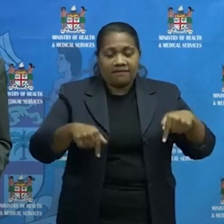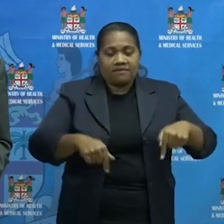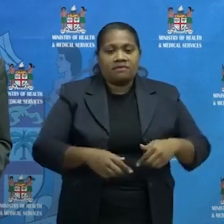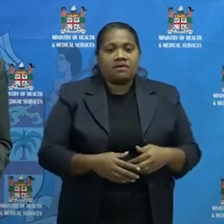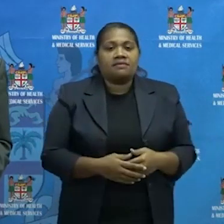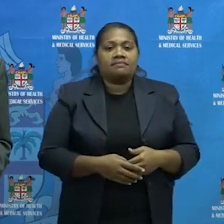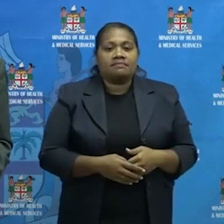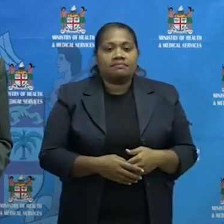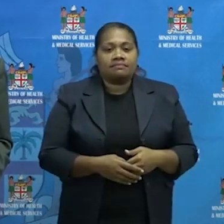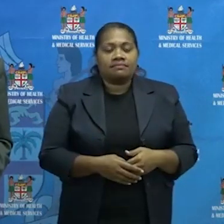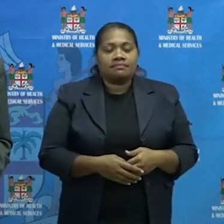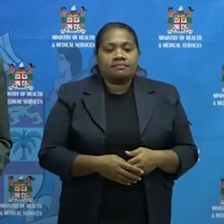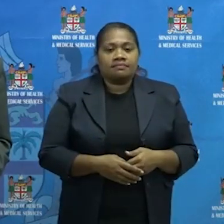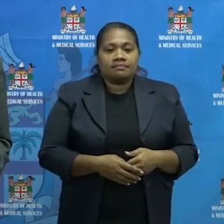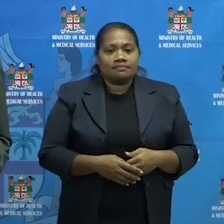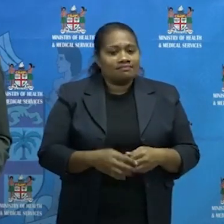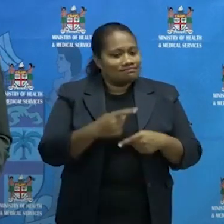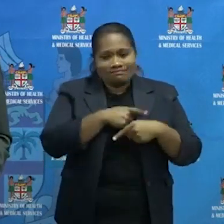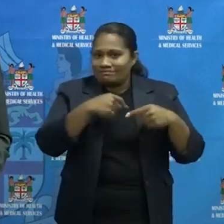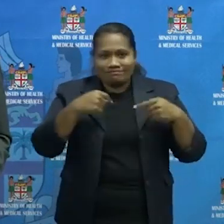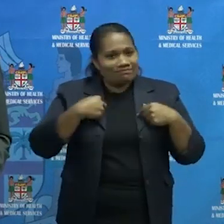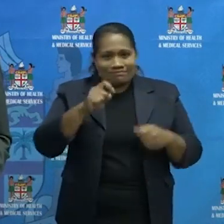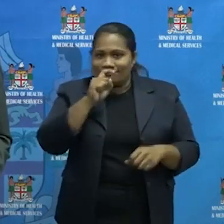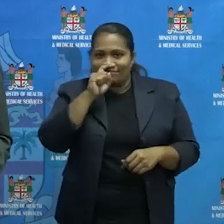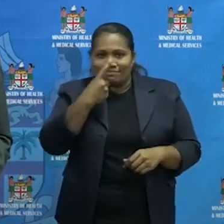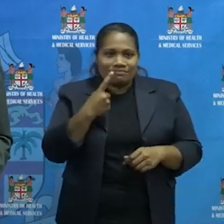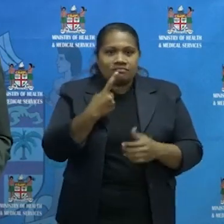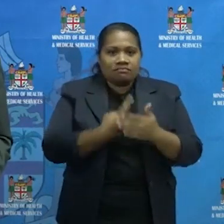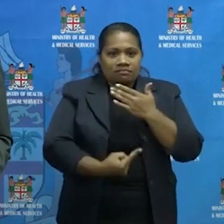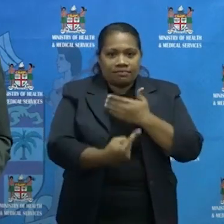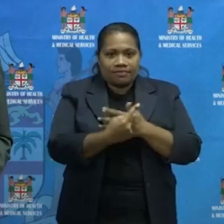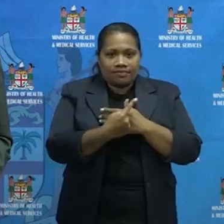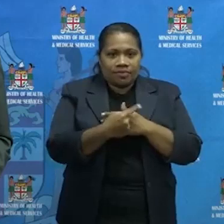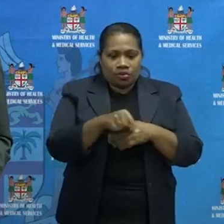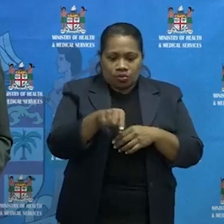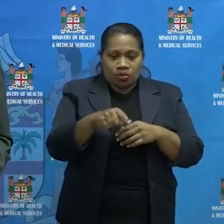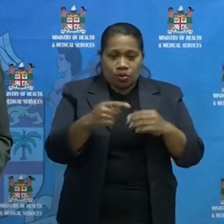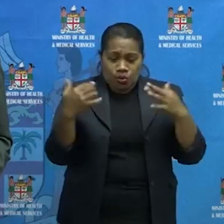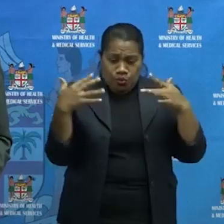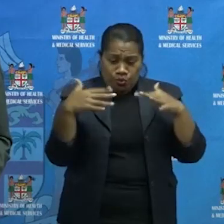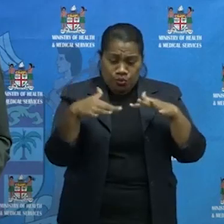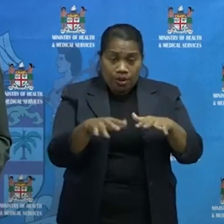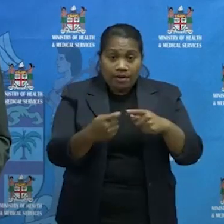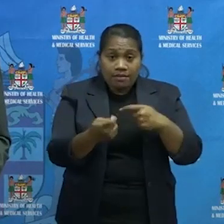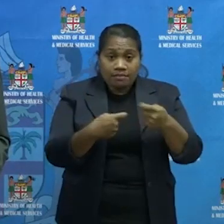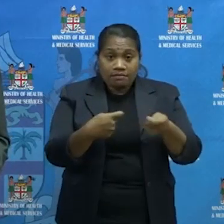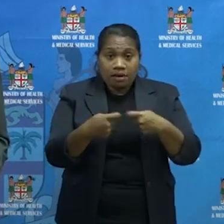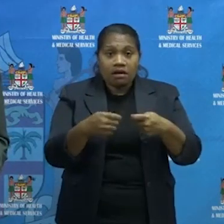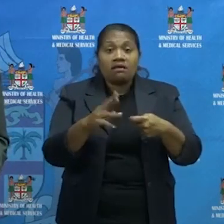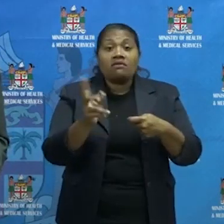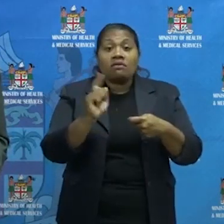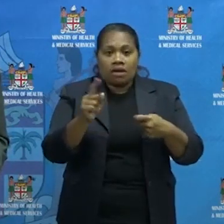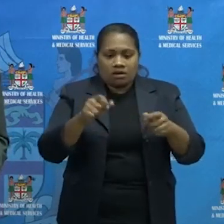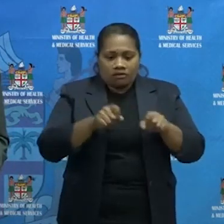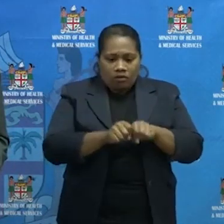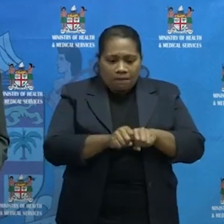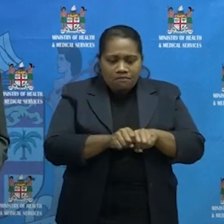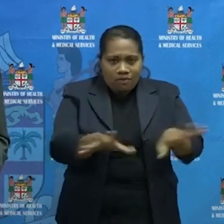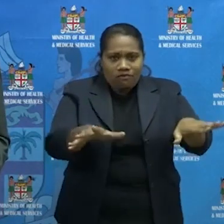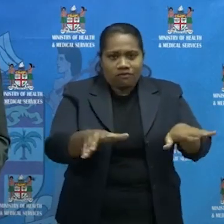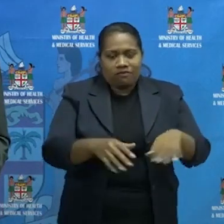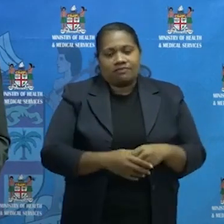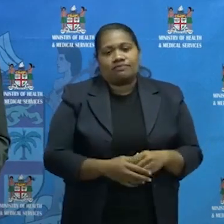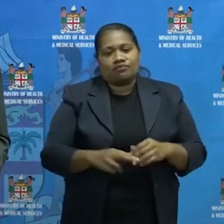We cannot afford to turn a crowded market into the next center of an epicenter.